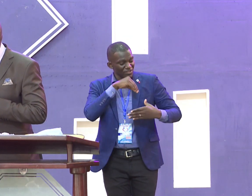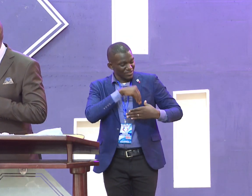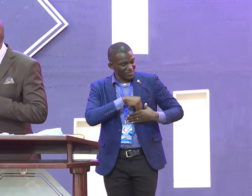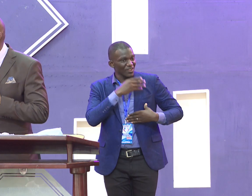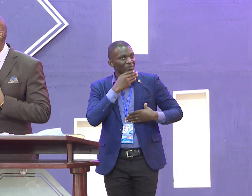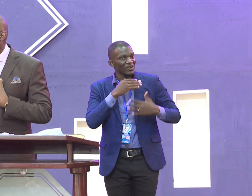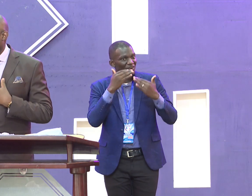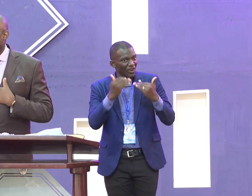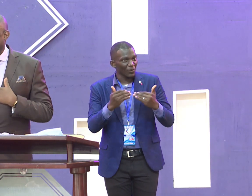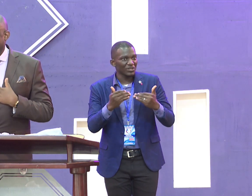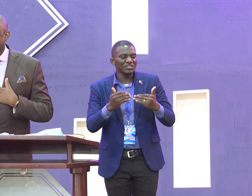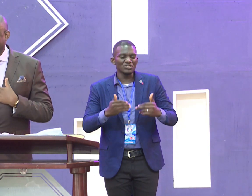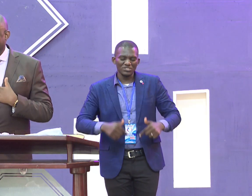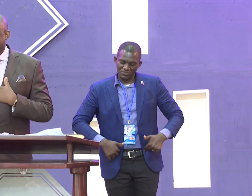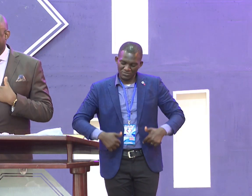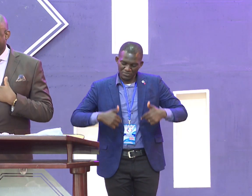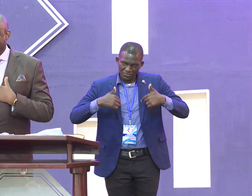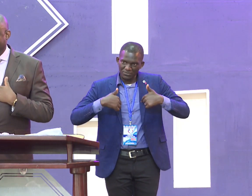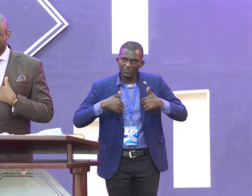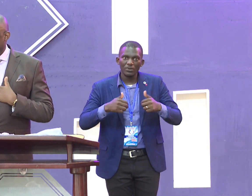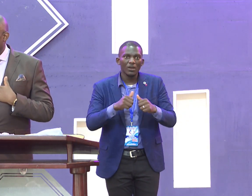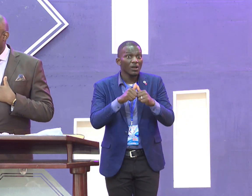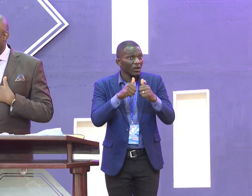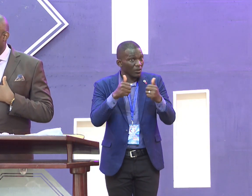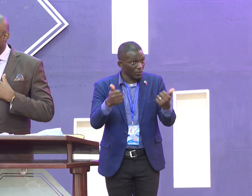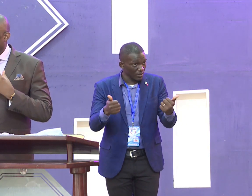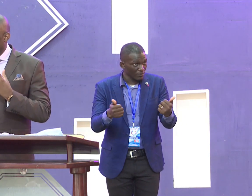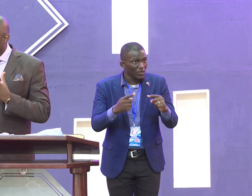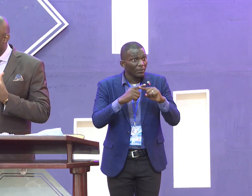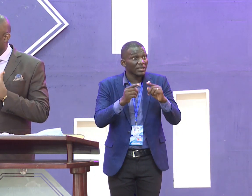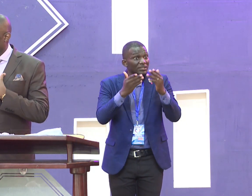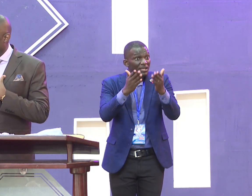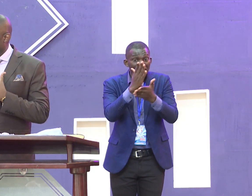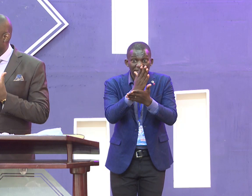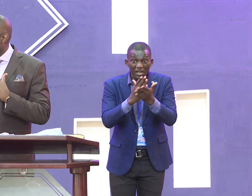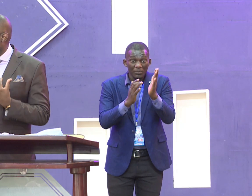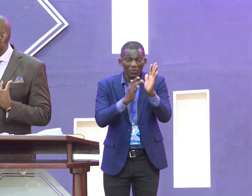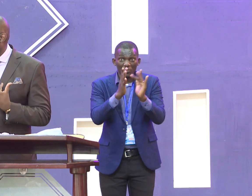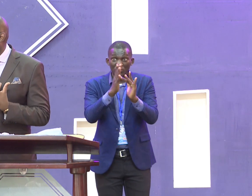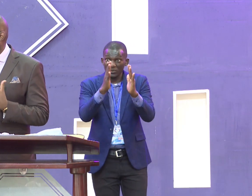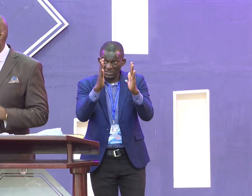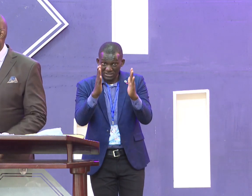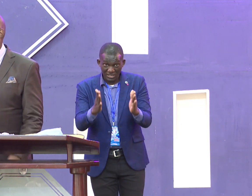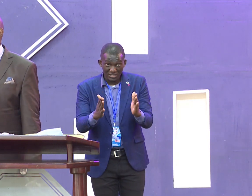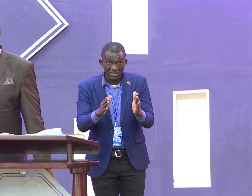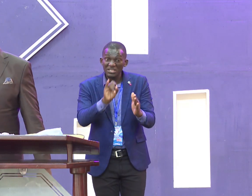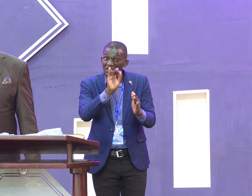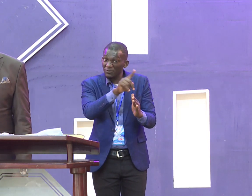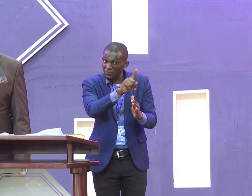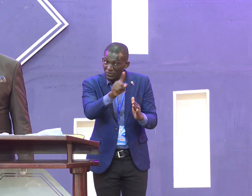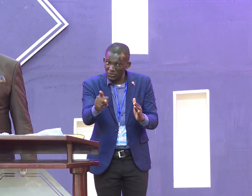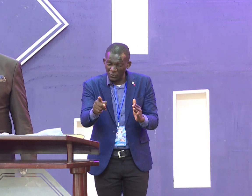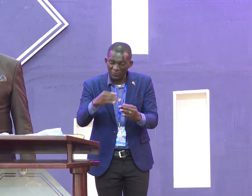bulungi. Then that's when the inner man will be alive. Era omukristaayo ng'alina okussa ekimu n'Omwoyo Omutukuvu. If a Christian